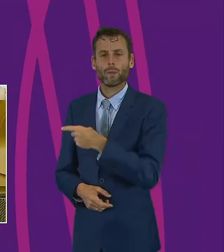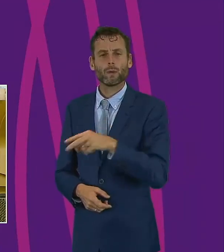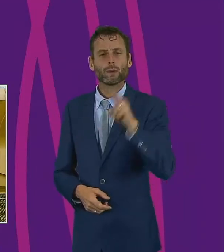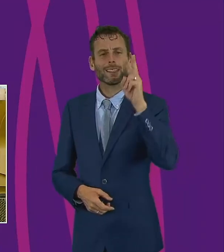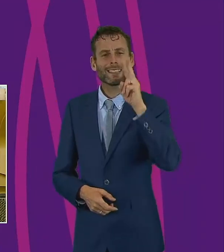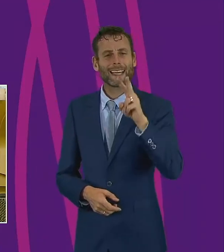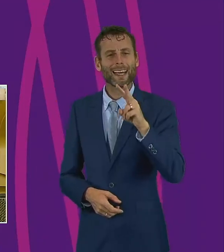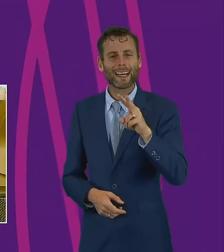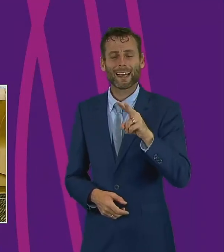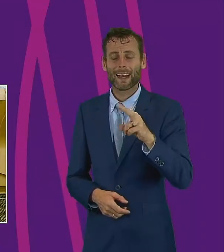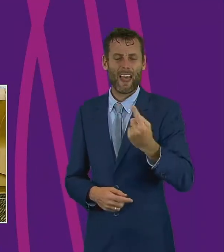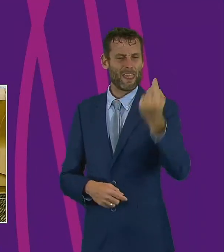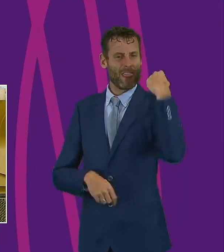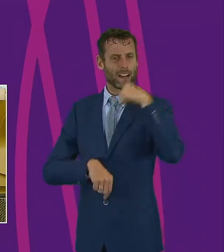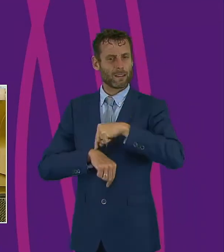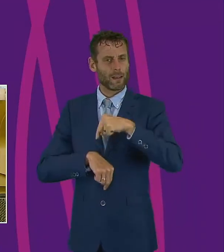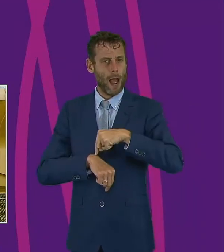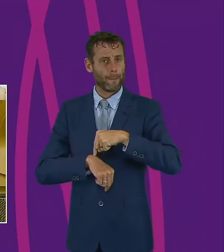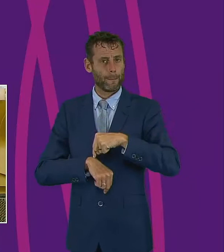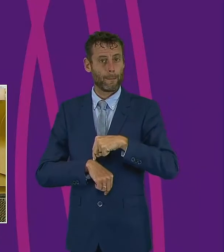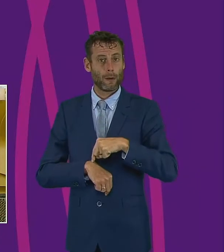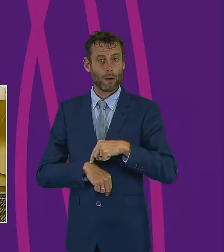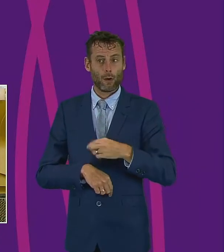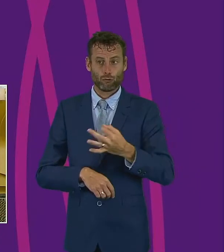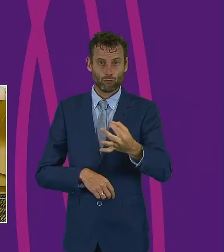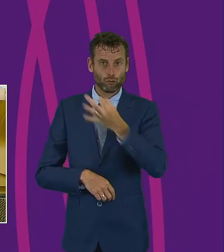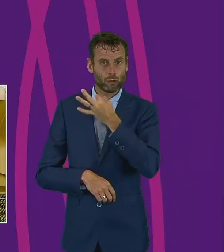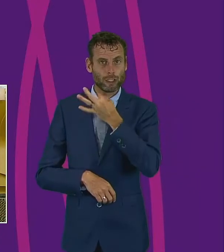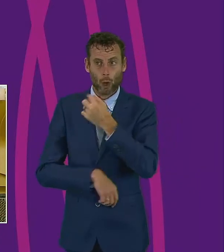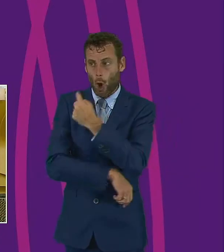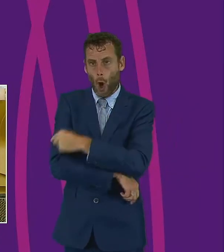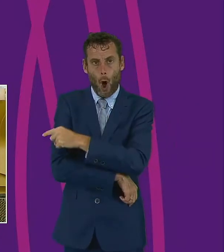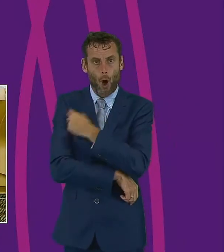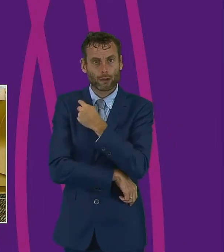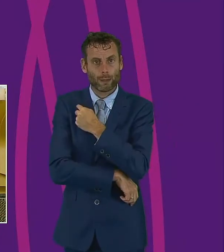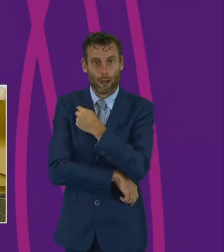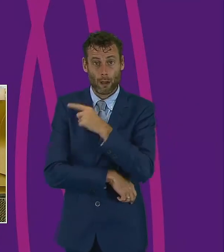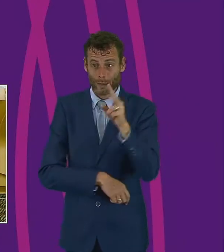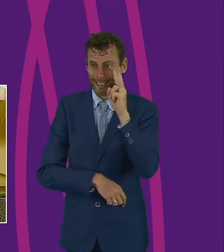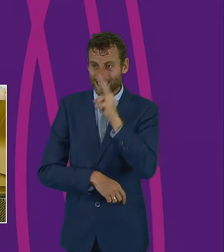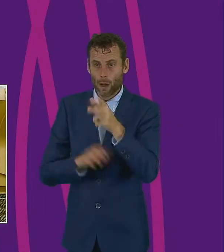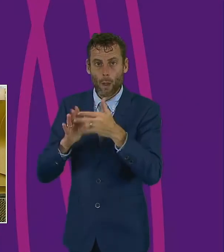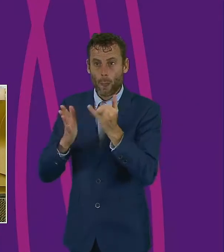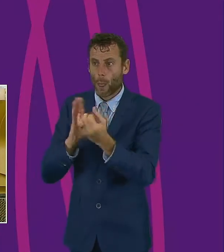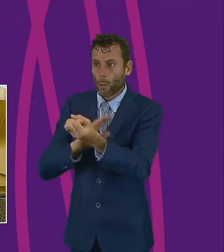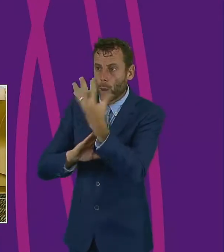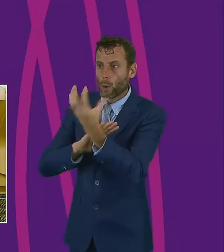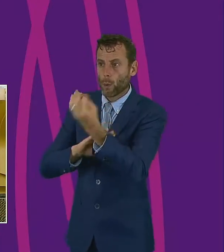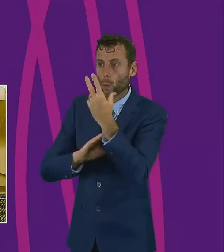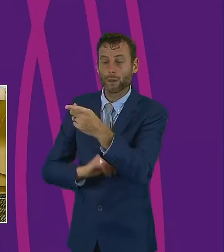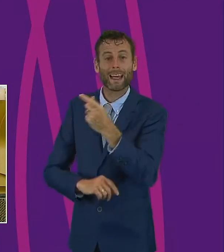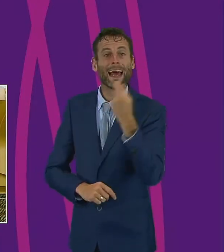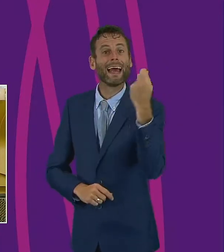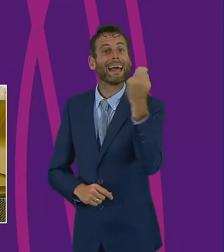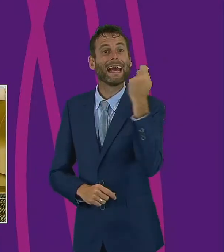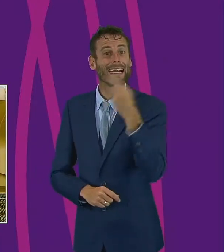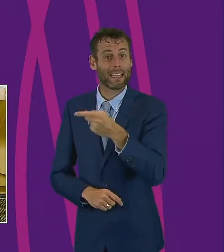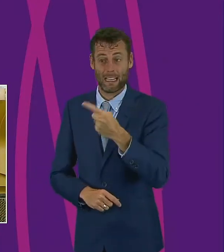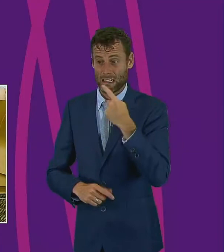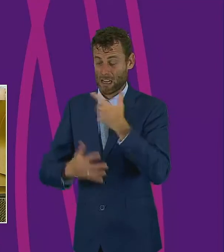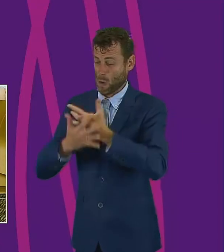of hospitals and intensive care departments in parts of Italy not being able to cope because they were